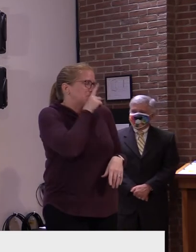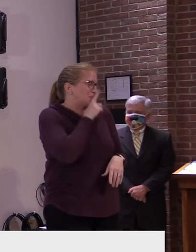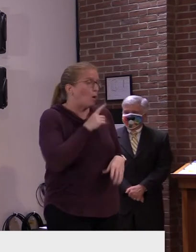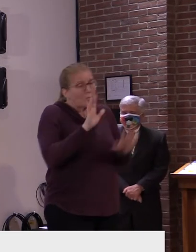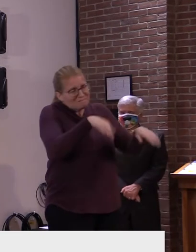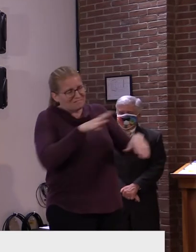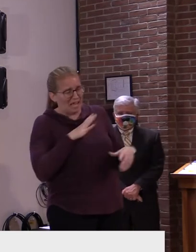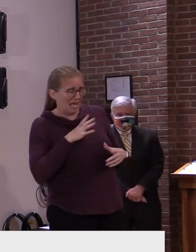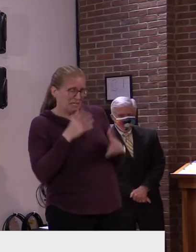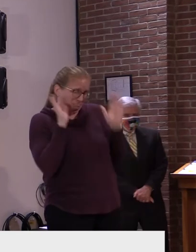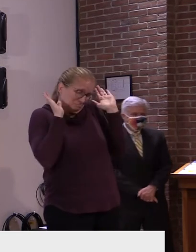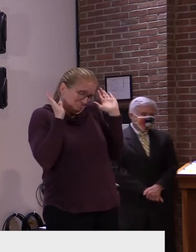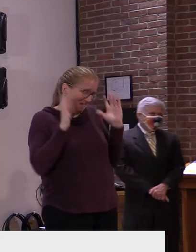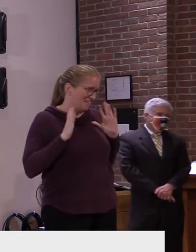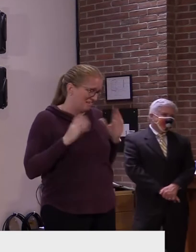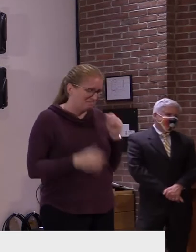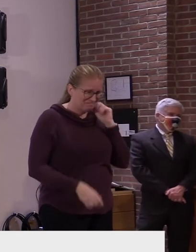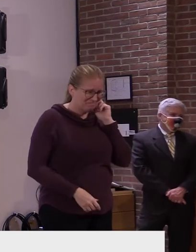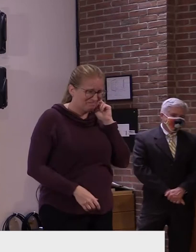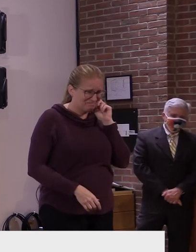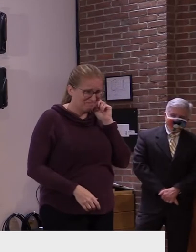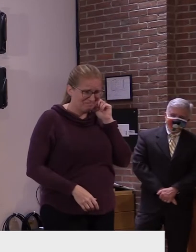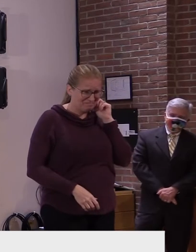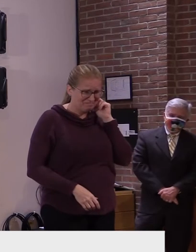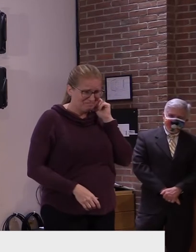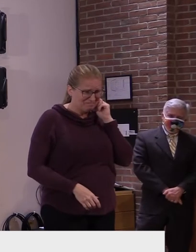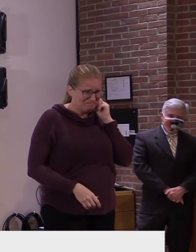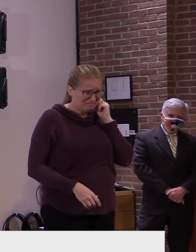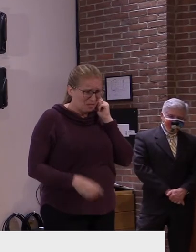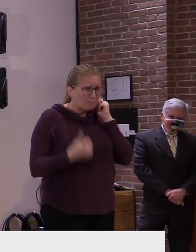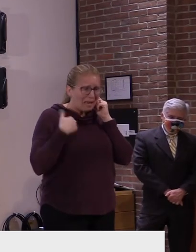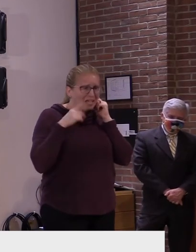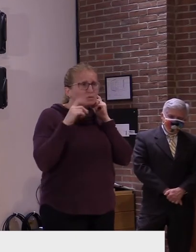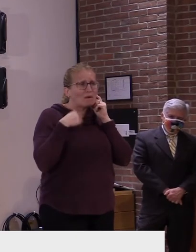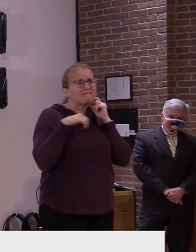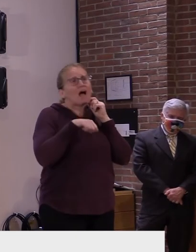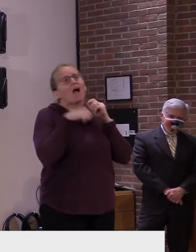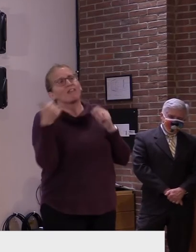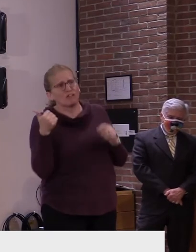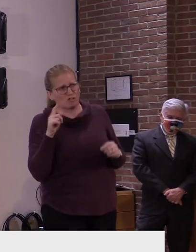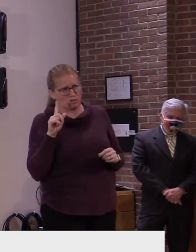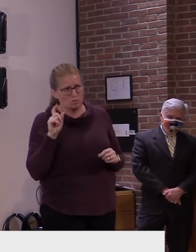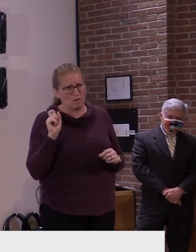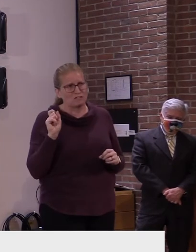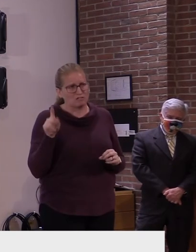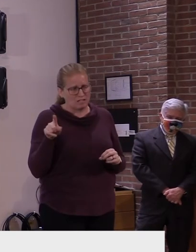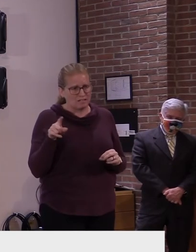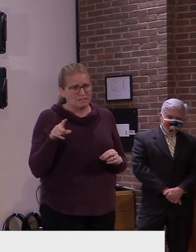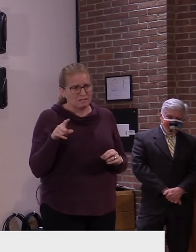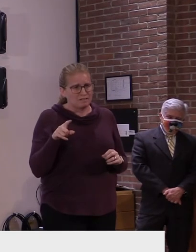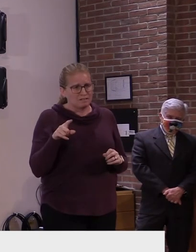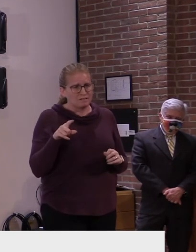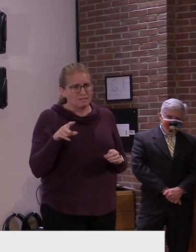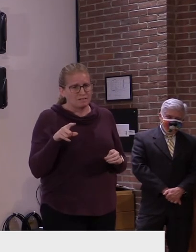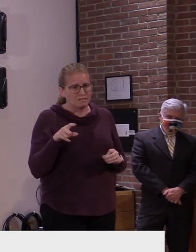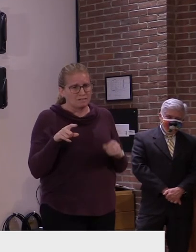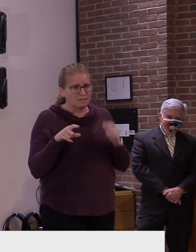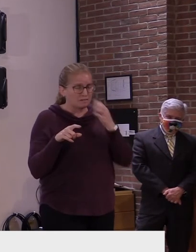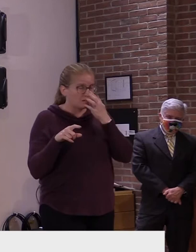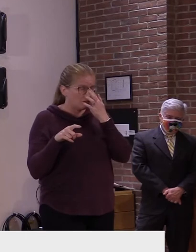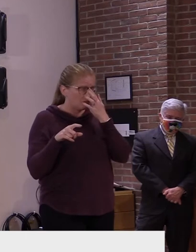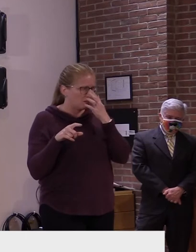problem yes but i do have another question and this goes to your offer to talk